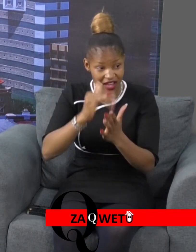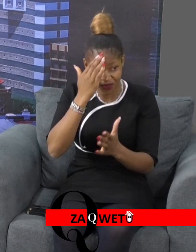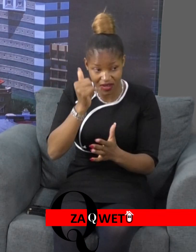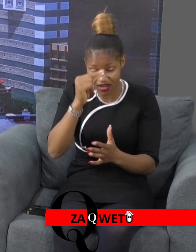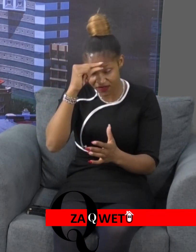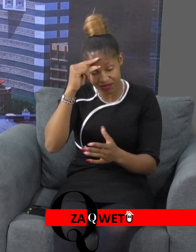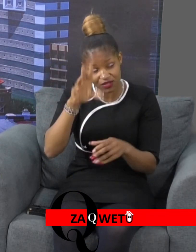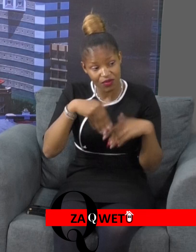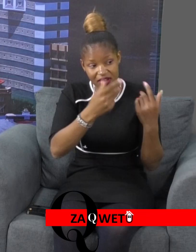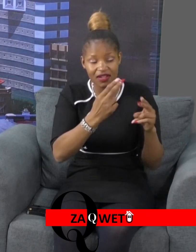Nakuru.